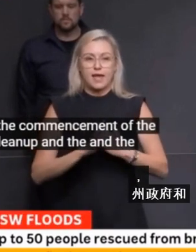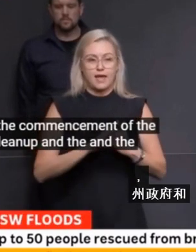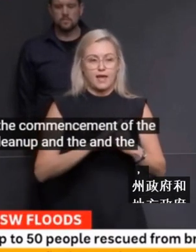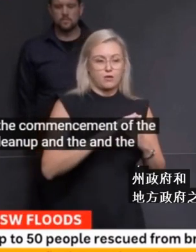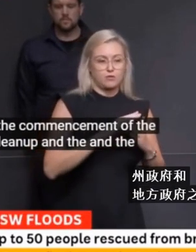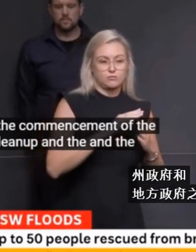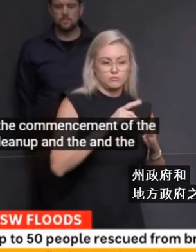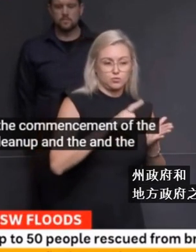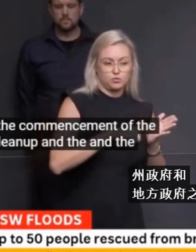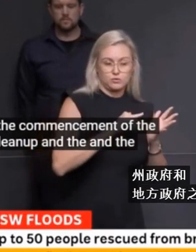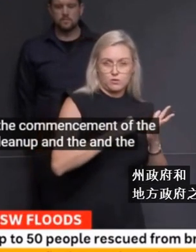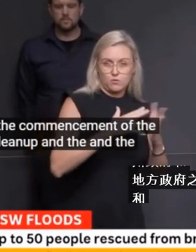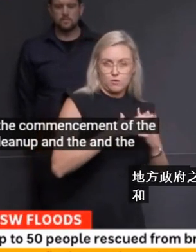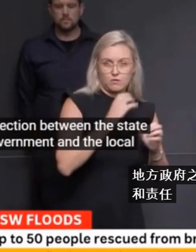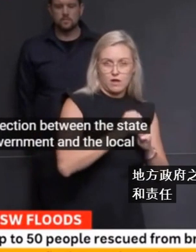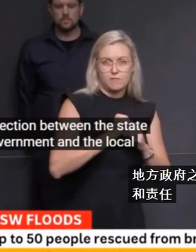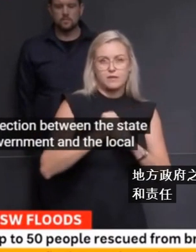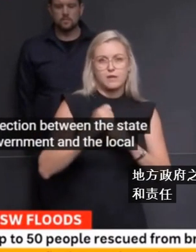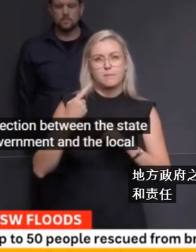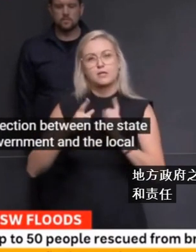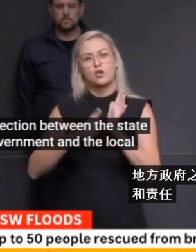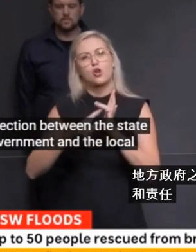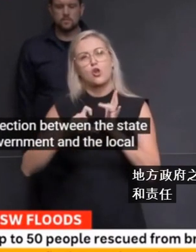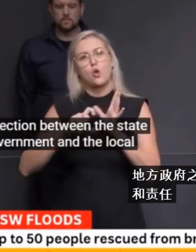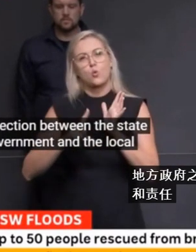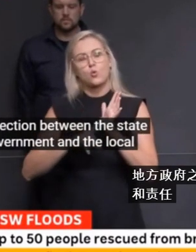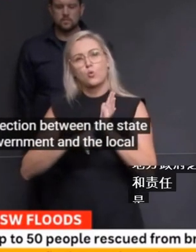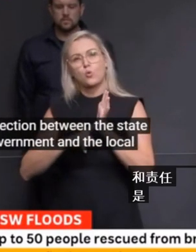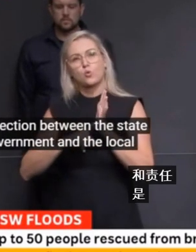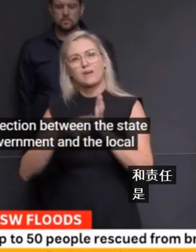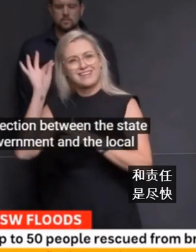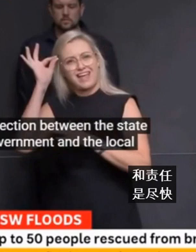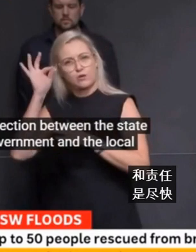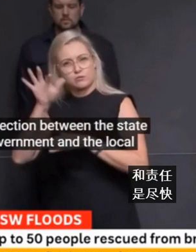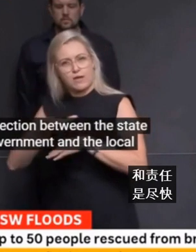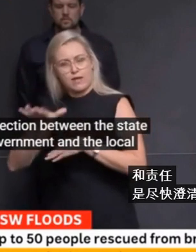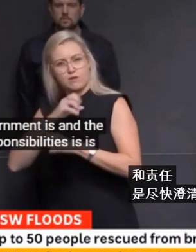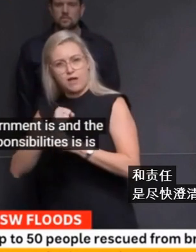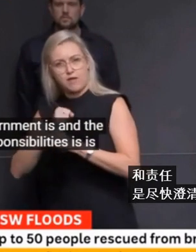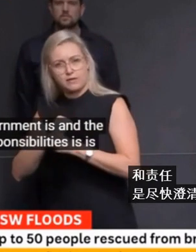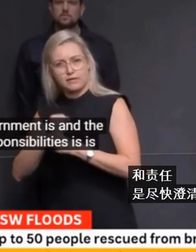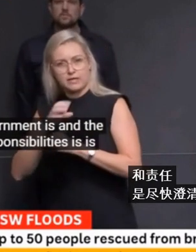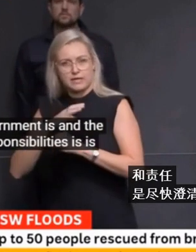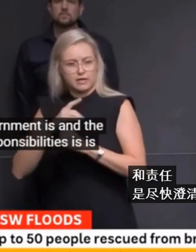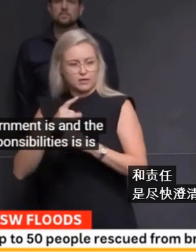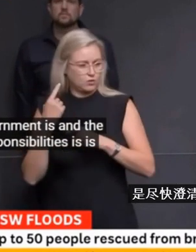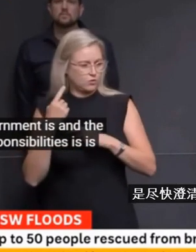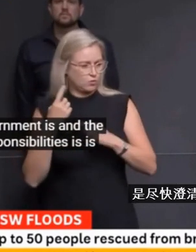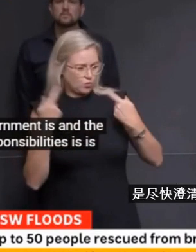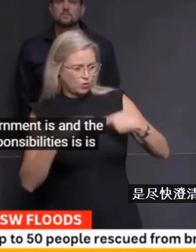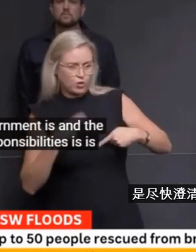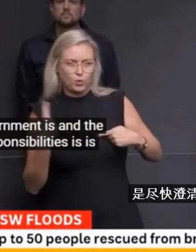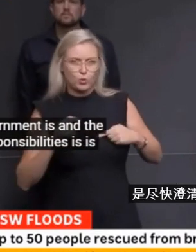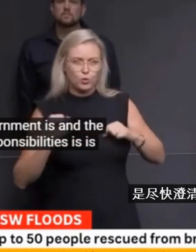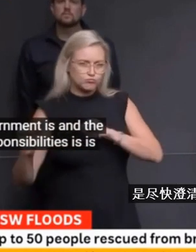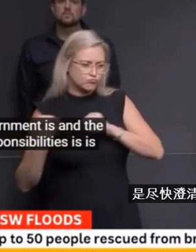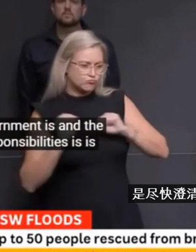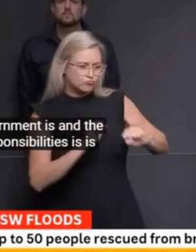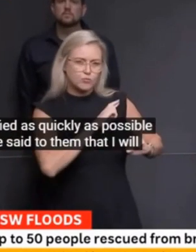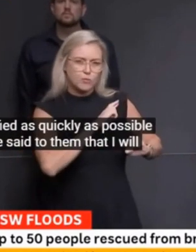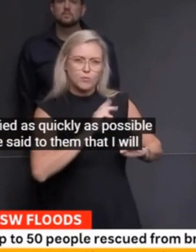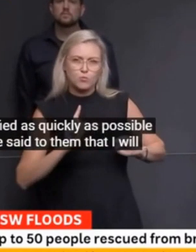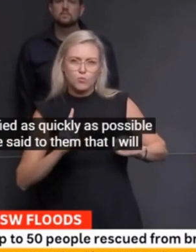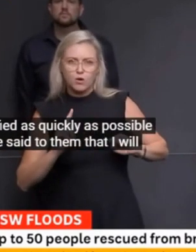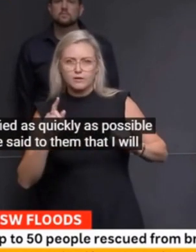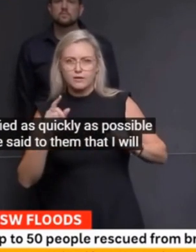government and the local government and the responsibilities is clarified as quickly as possible. I've said to them that I will